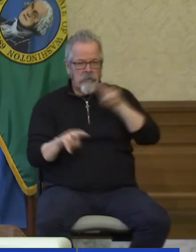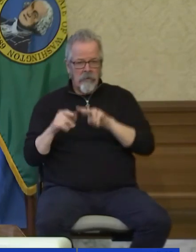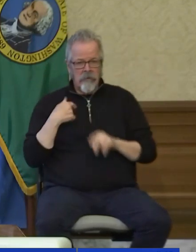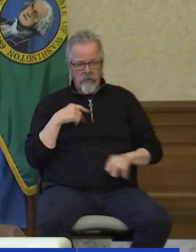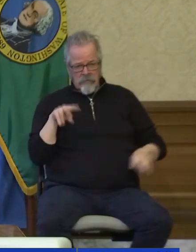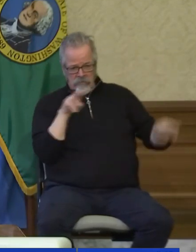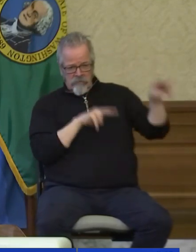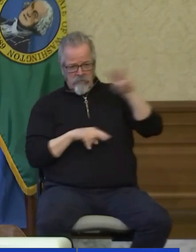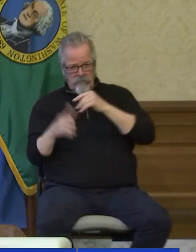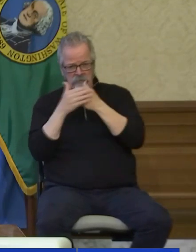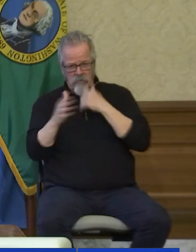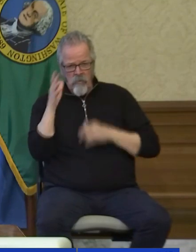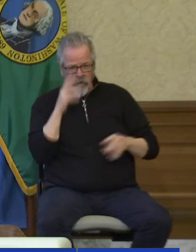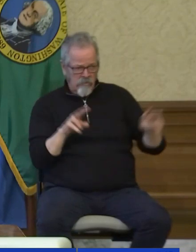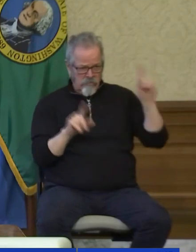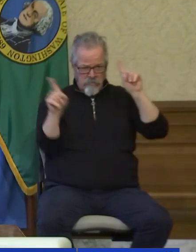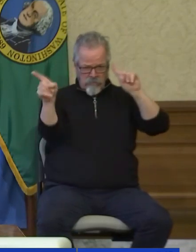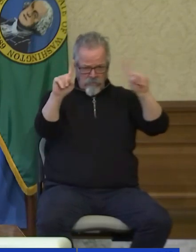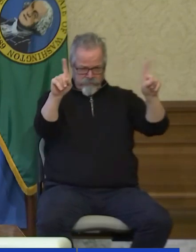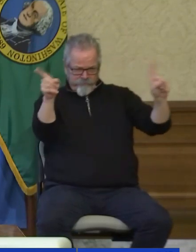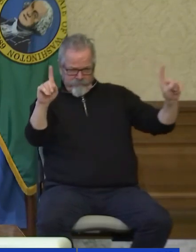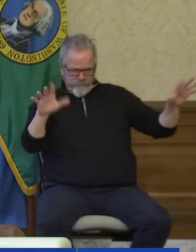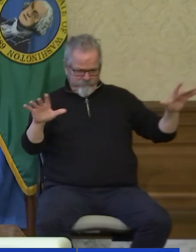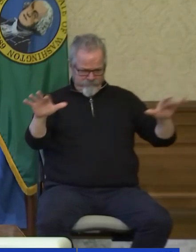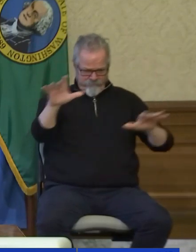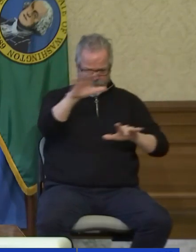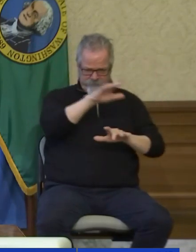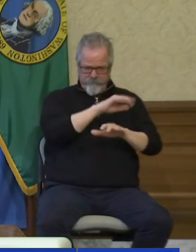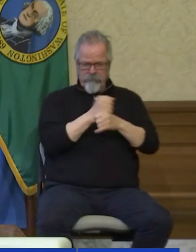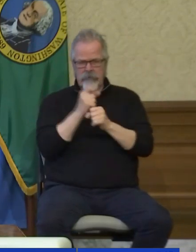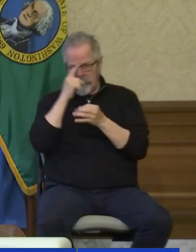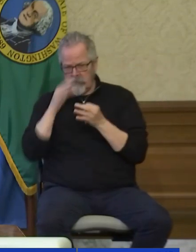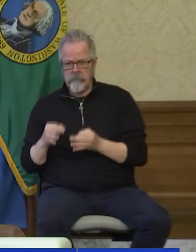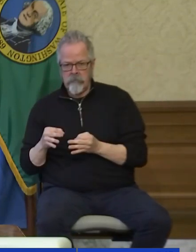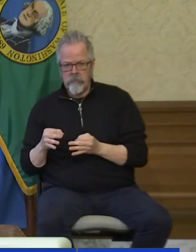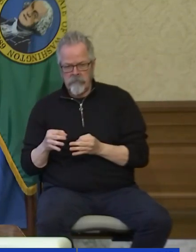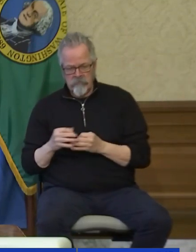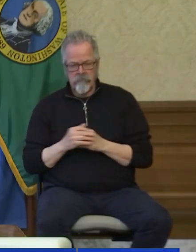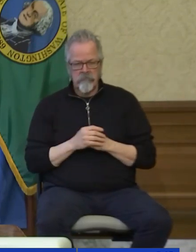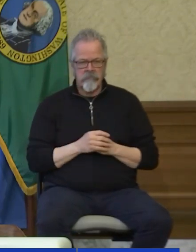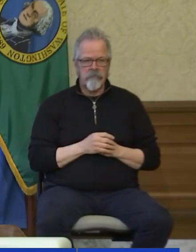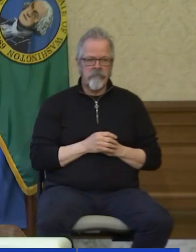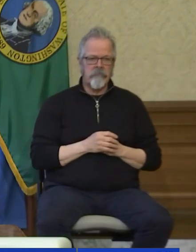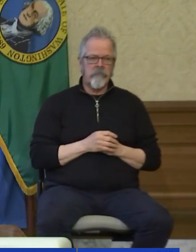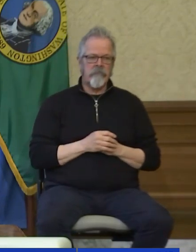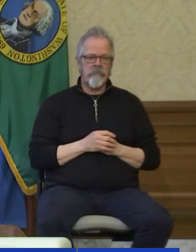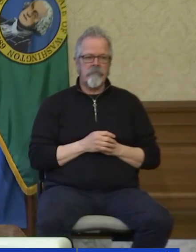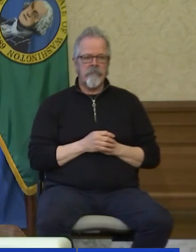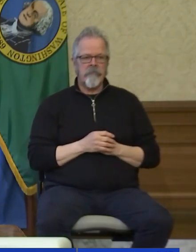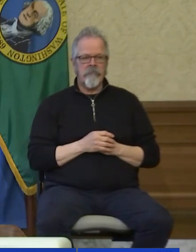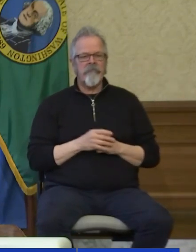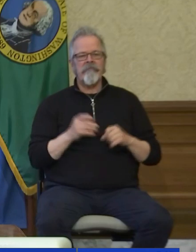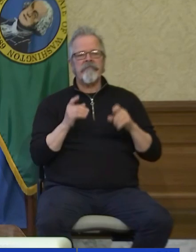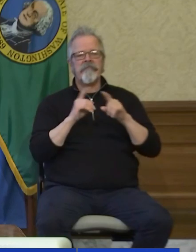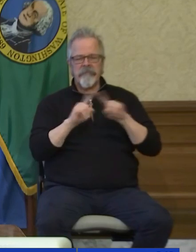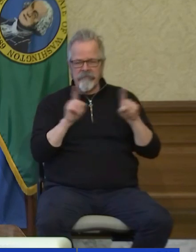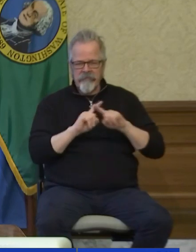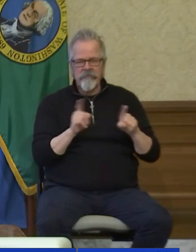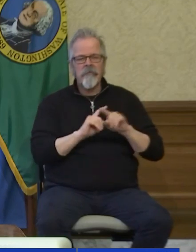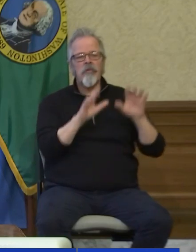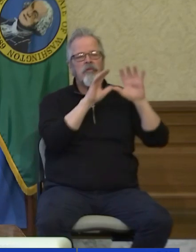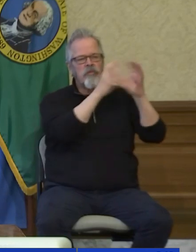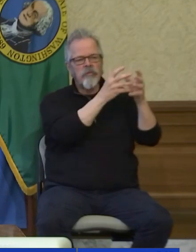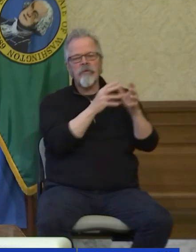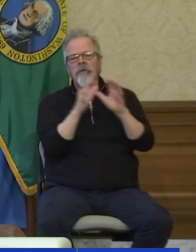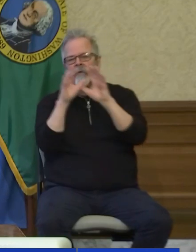selection of what we call the dials that will judge when we can make these decisions. The first dial basically is